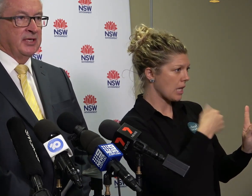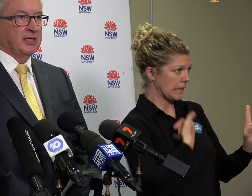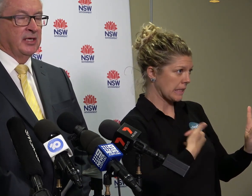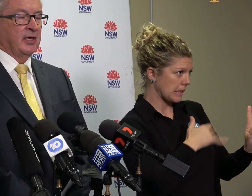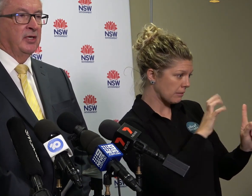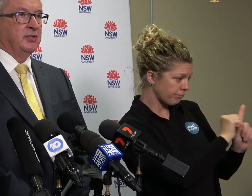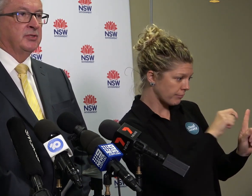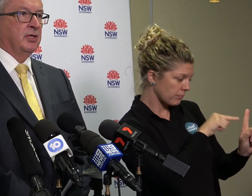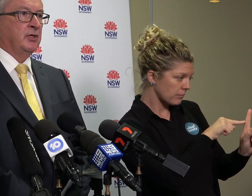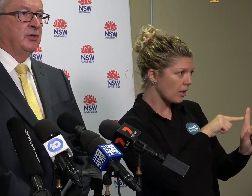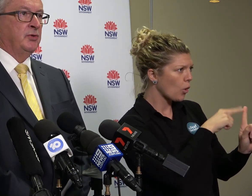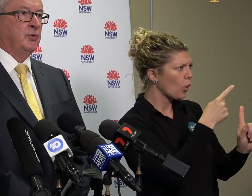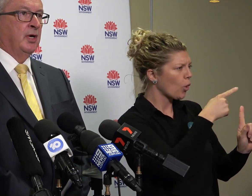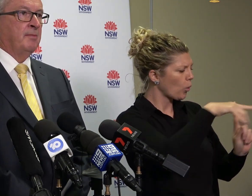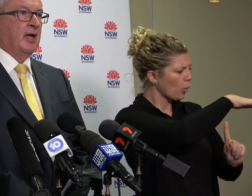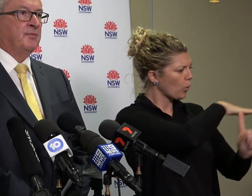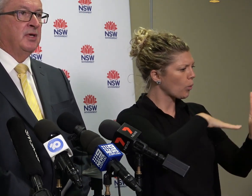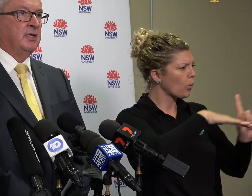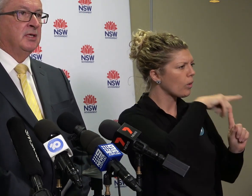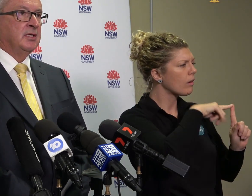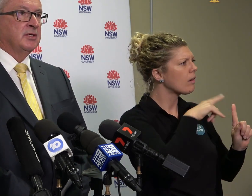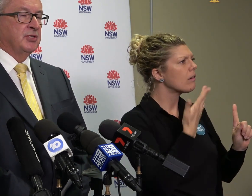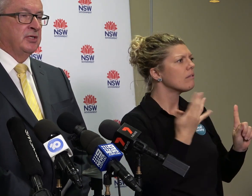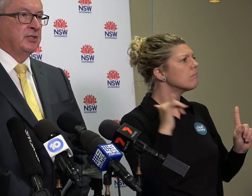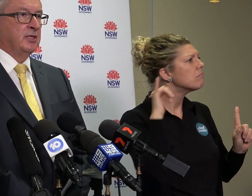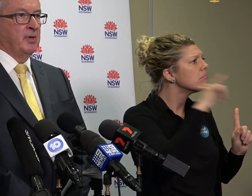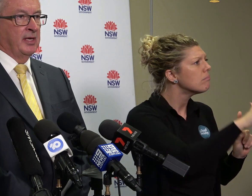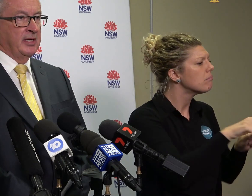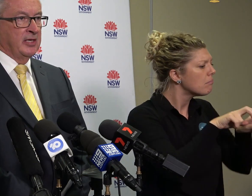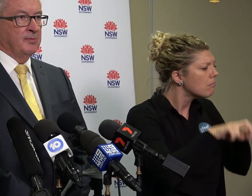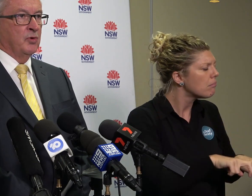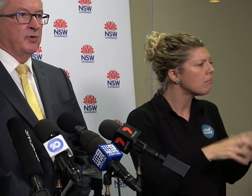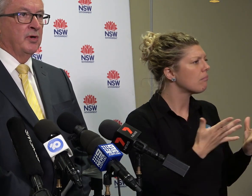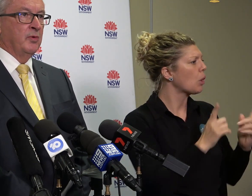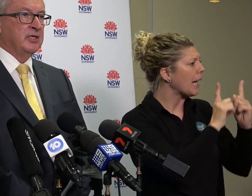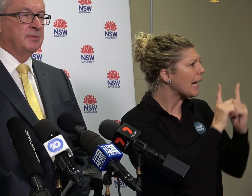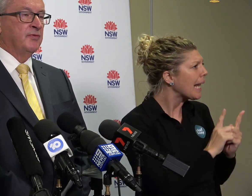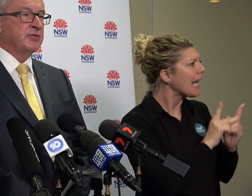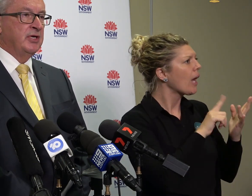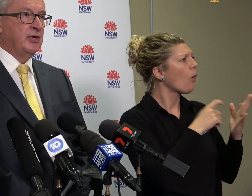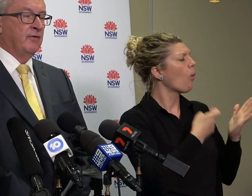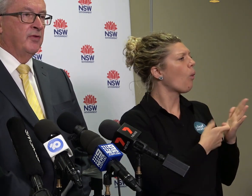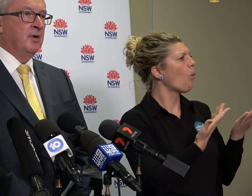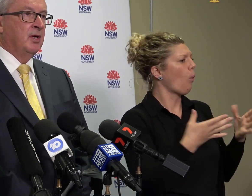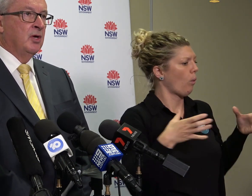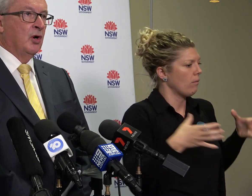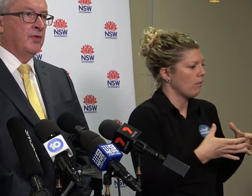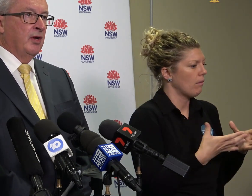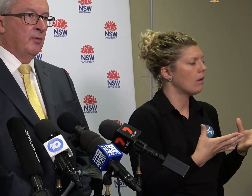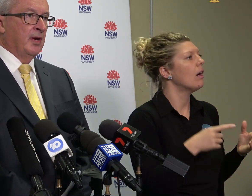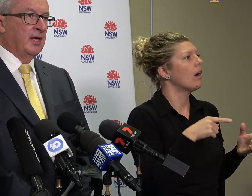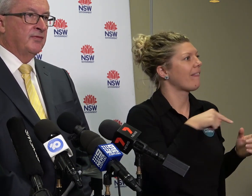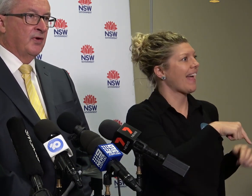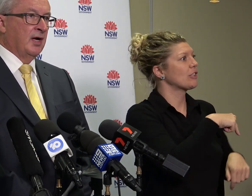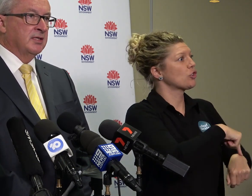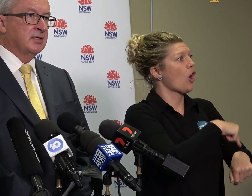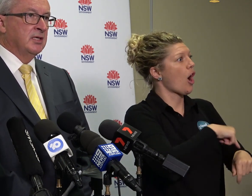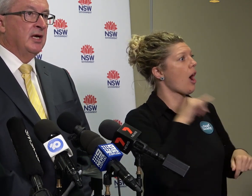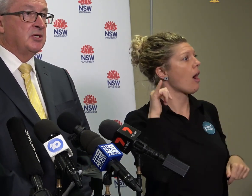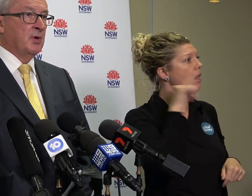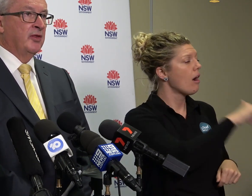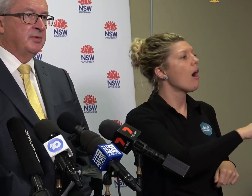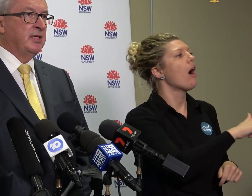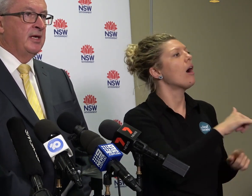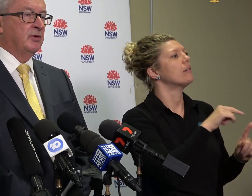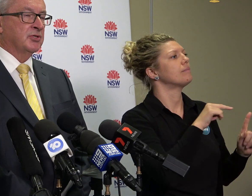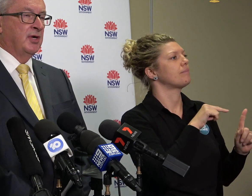and particularly those who may have been seated immediately near them or within a reasonable vicinity of them on the aeroplane flights.